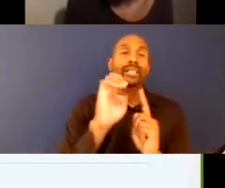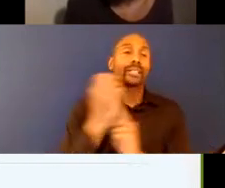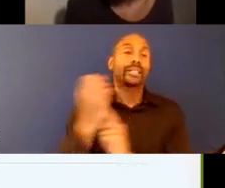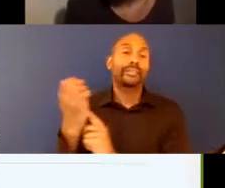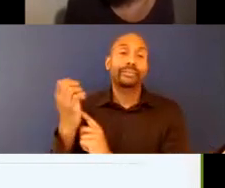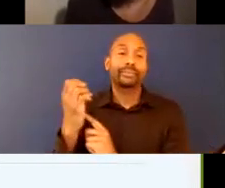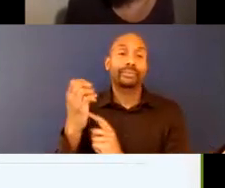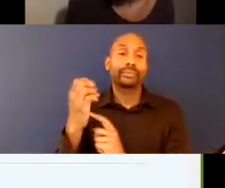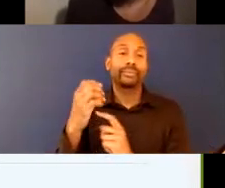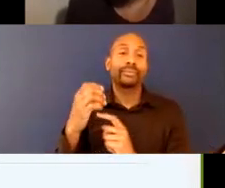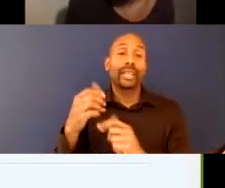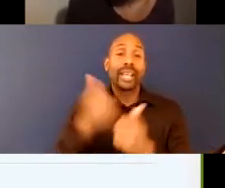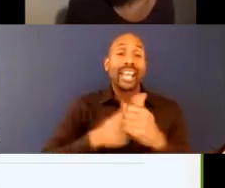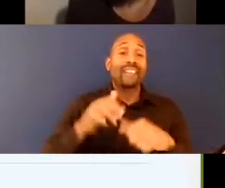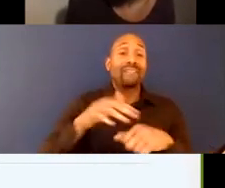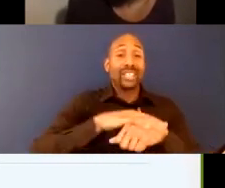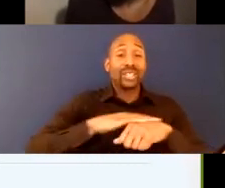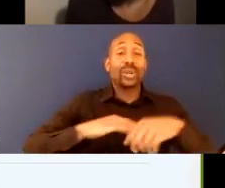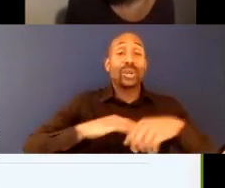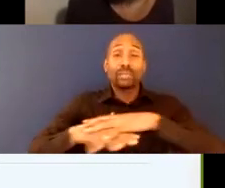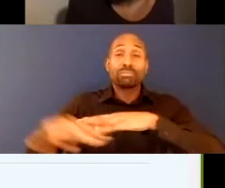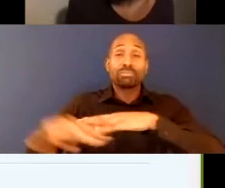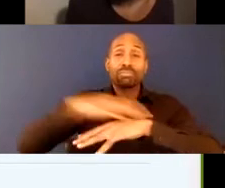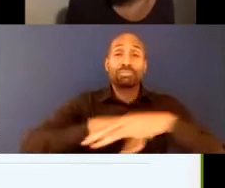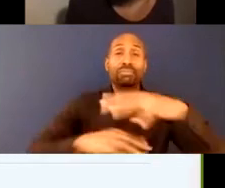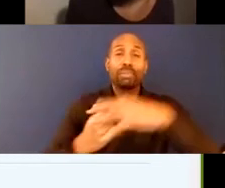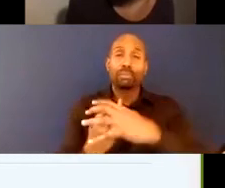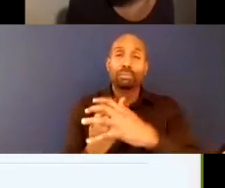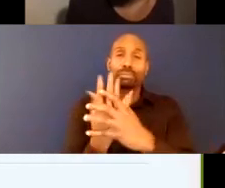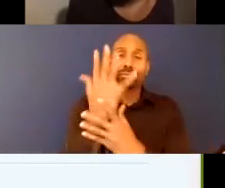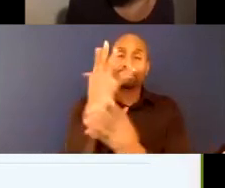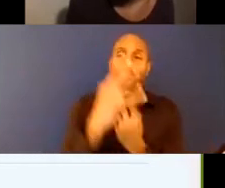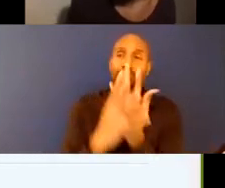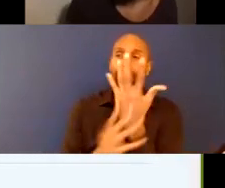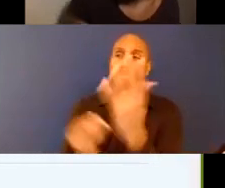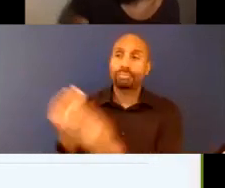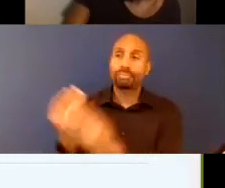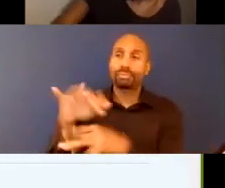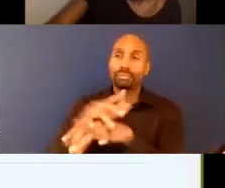in life, creating an artificial coral reef.